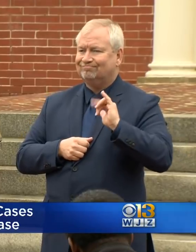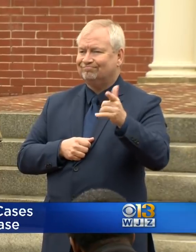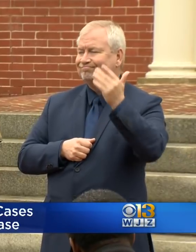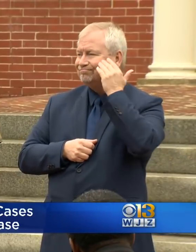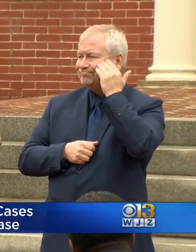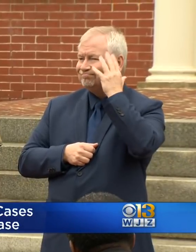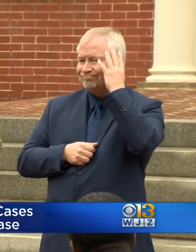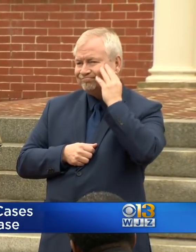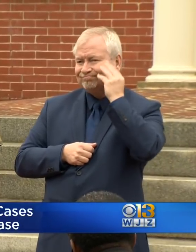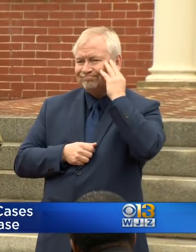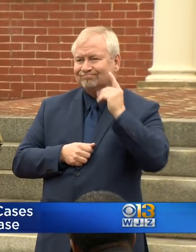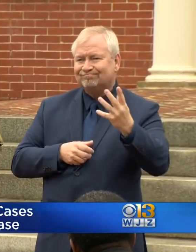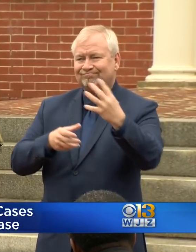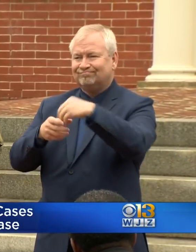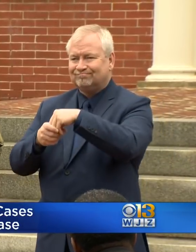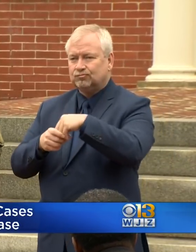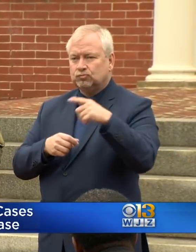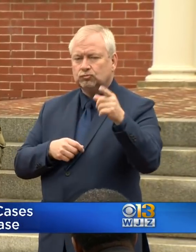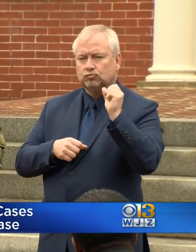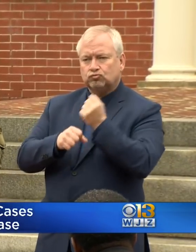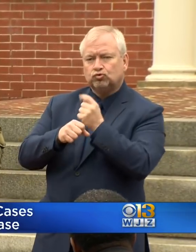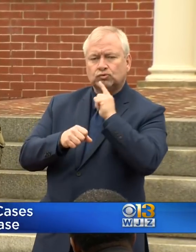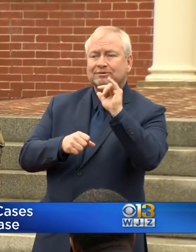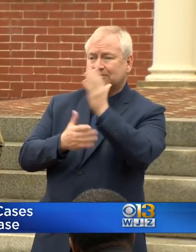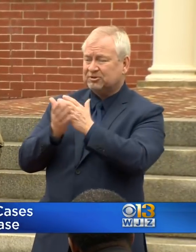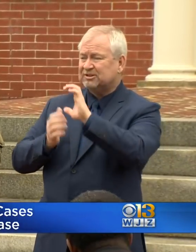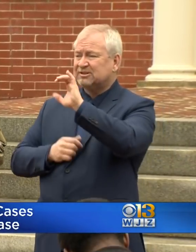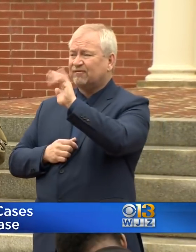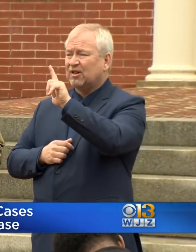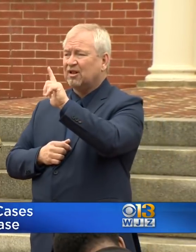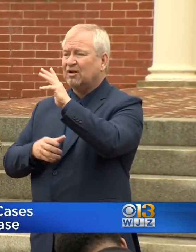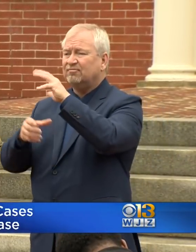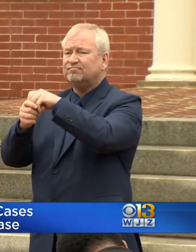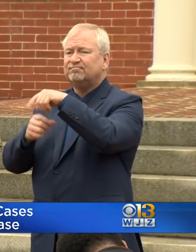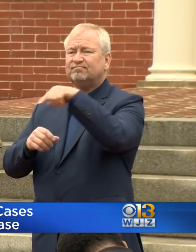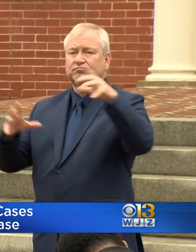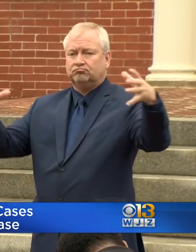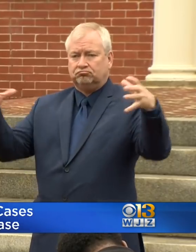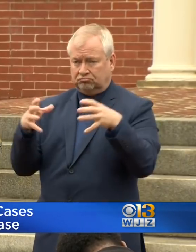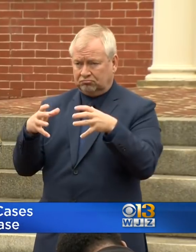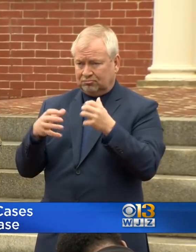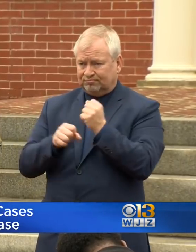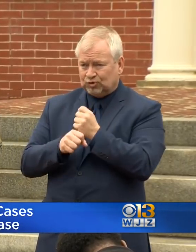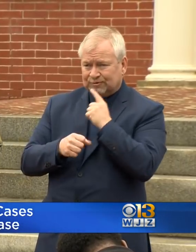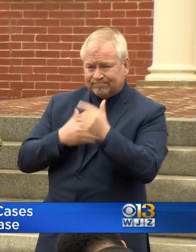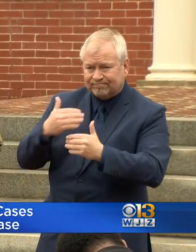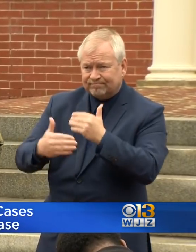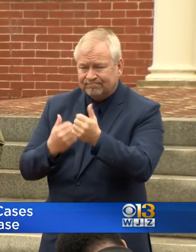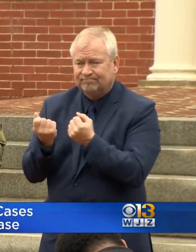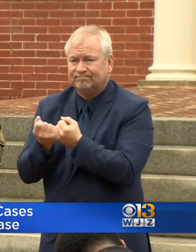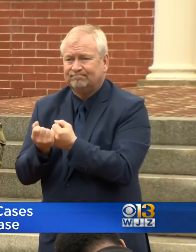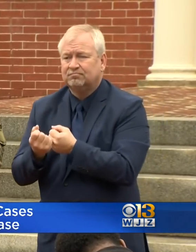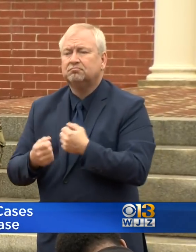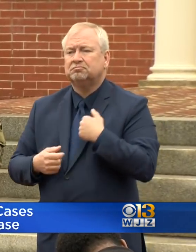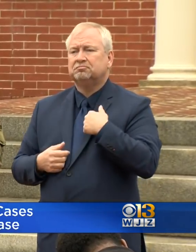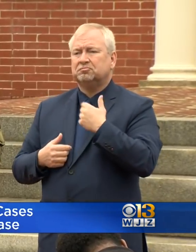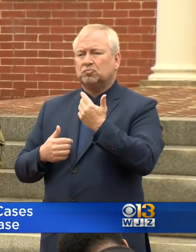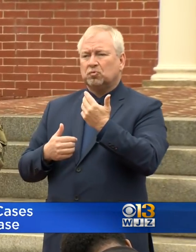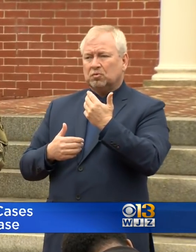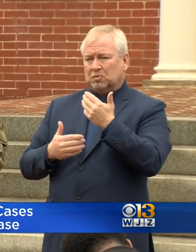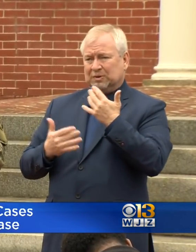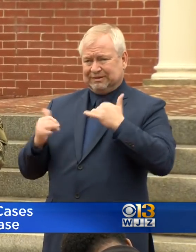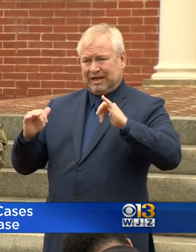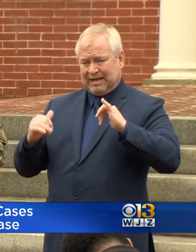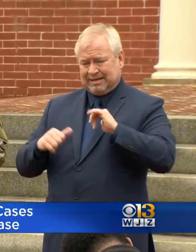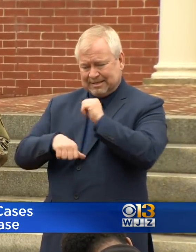work as civilians. So, however, we do have some capabilities. We have the structure in place that we can stand up and work with the